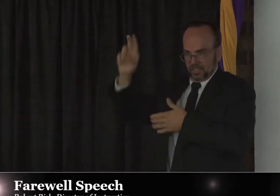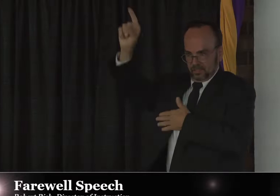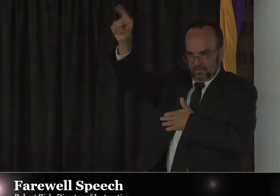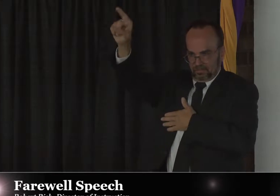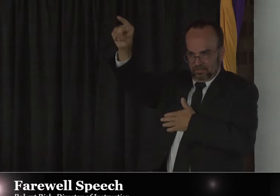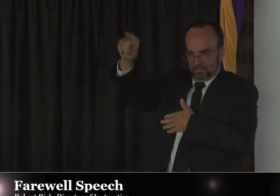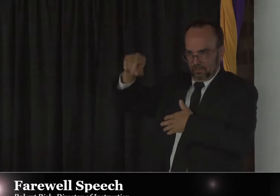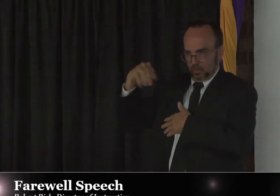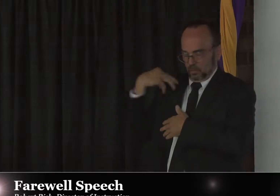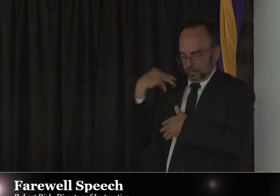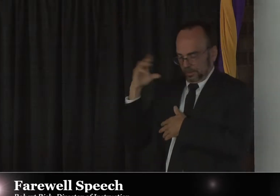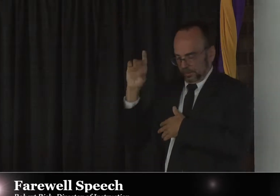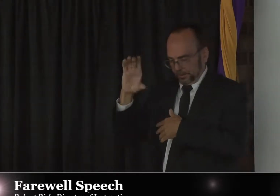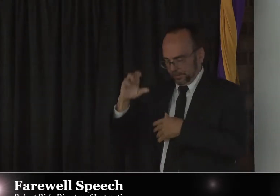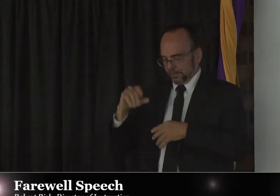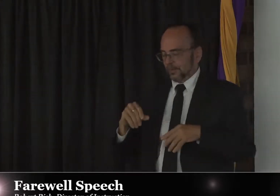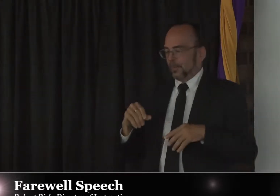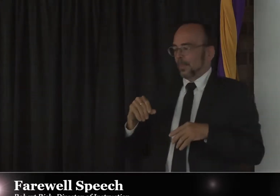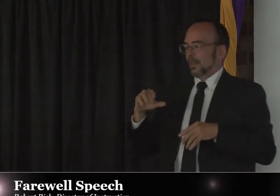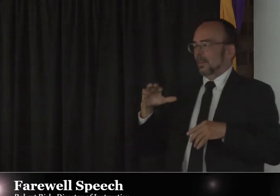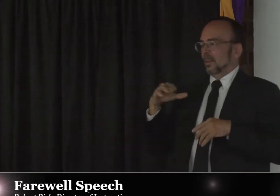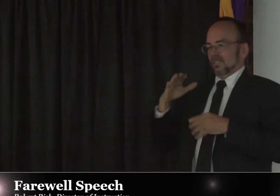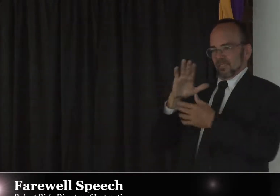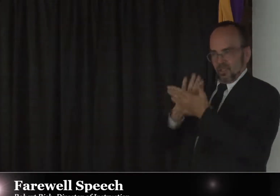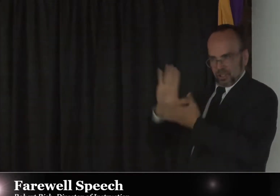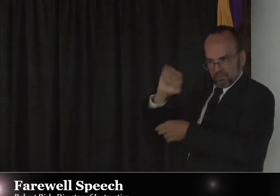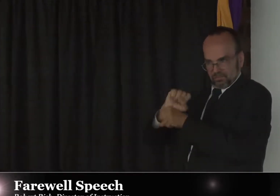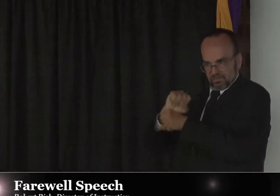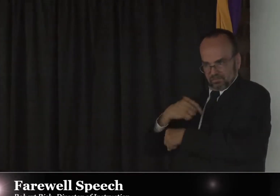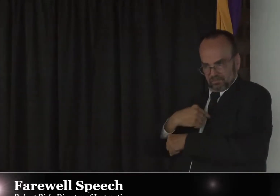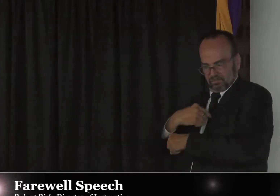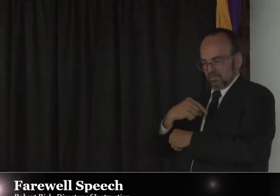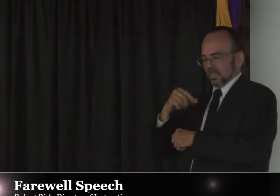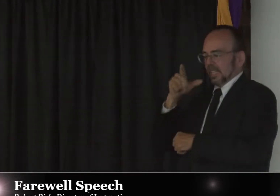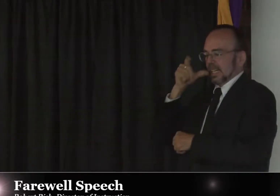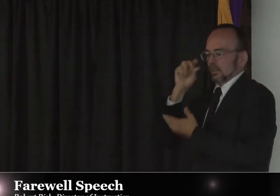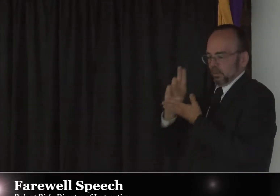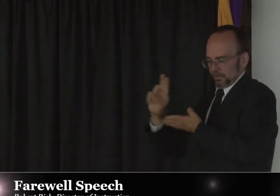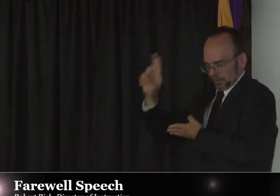I moved to Gallaudet University in Washington, D.C. I was working at the college.